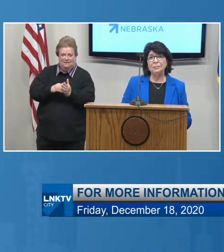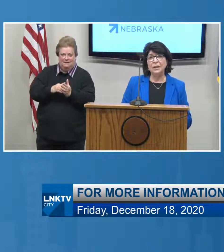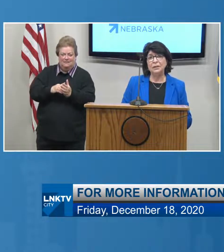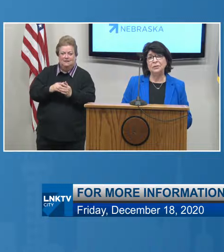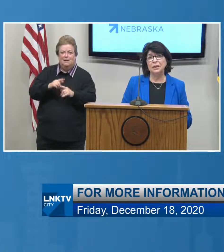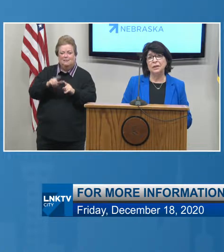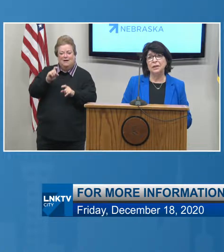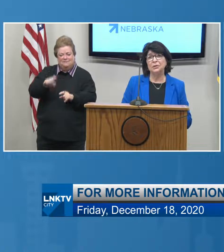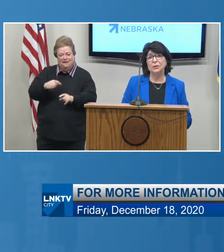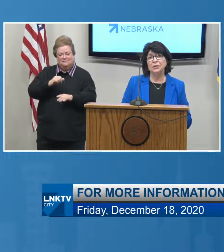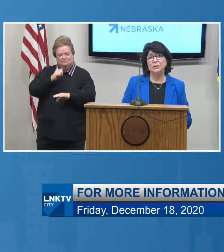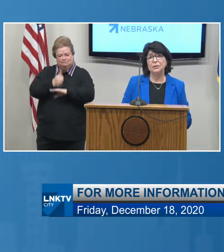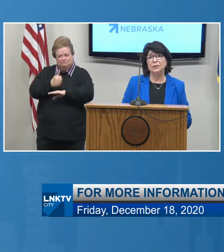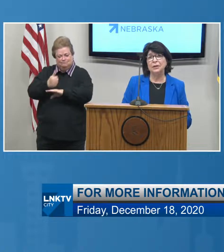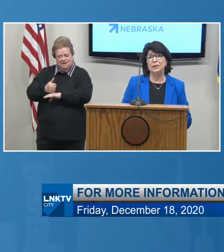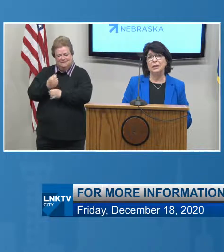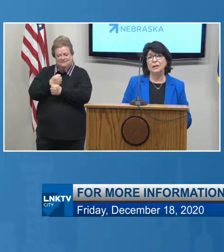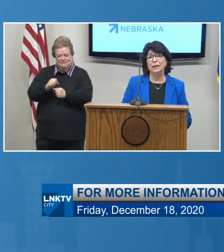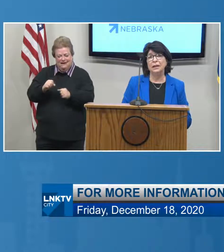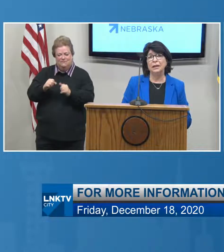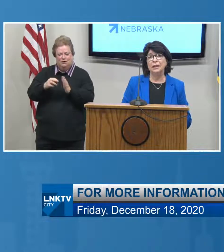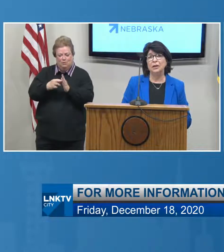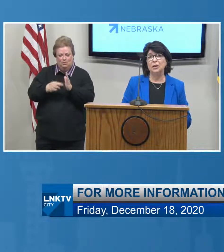The updated directed health measure is available online at